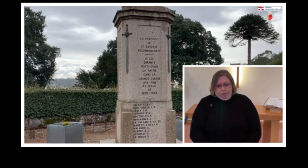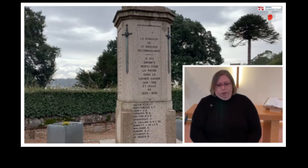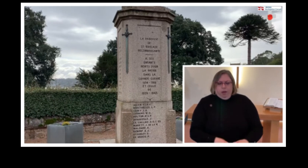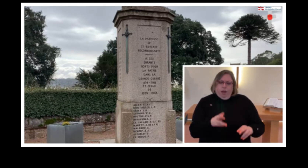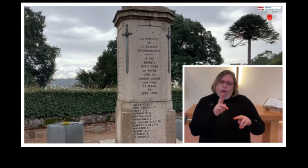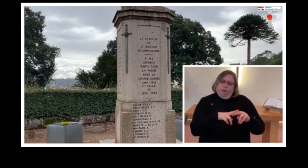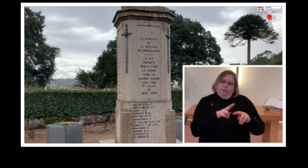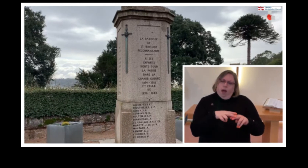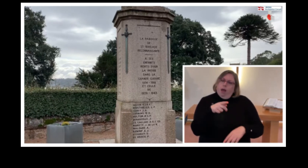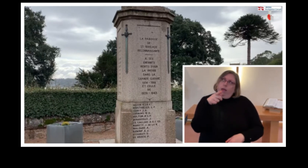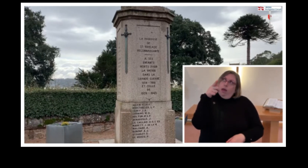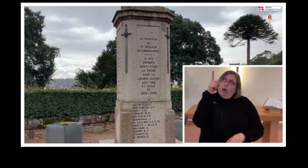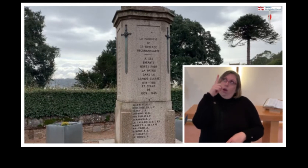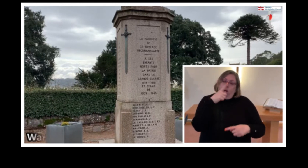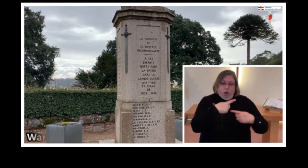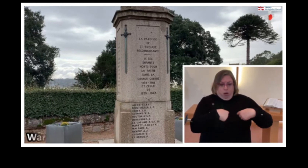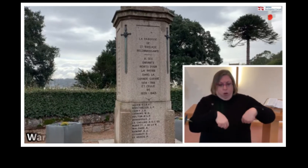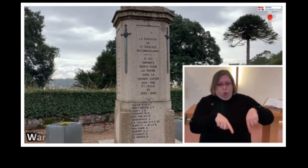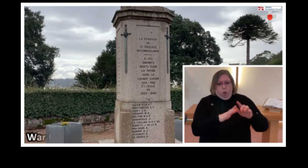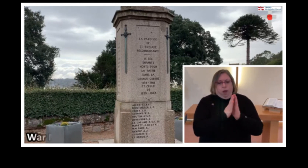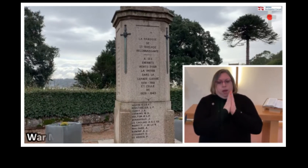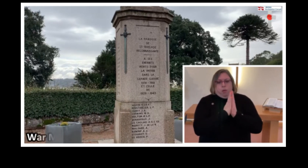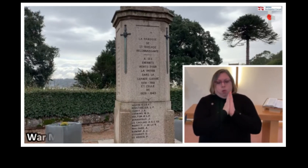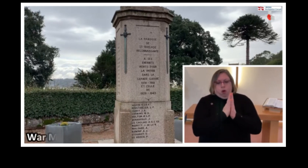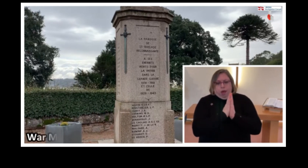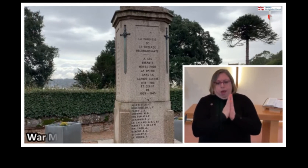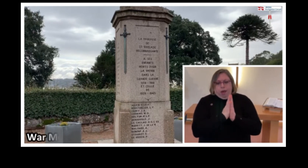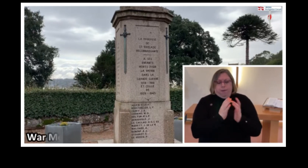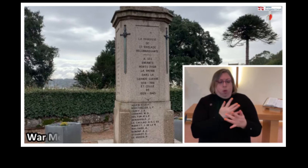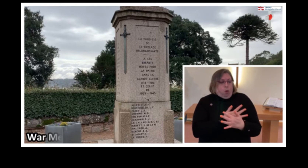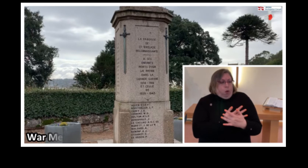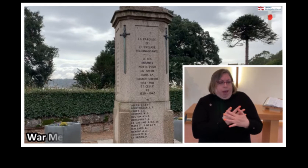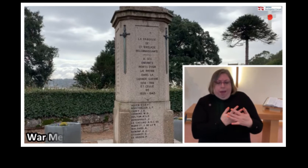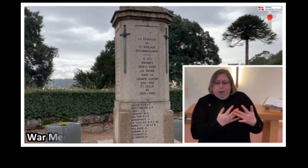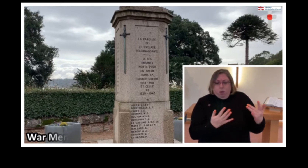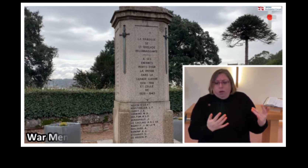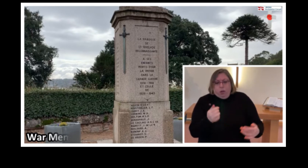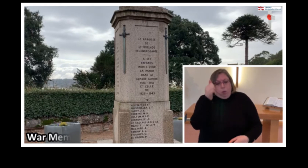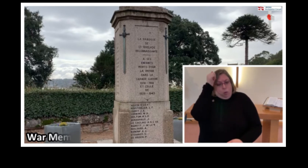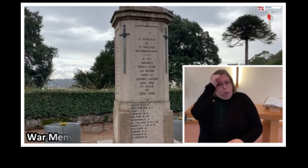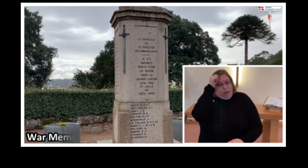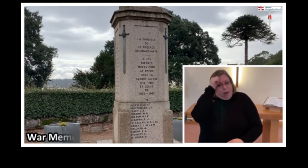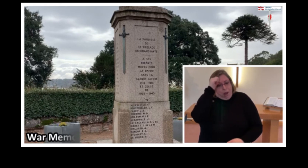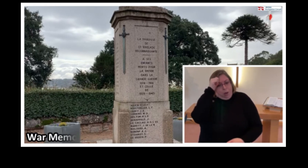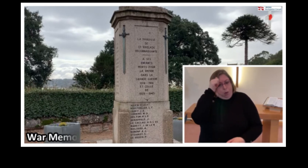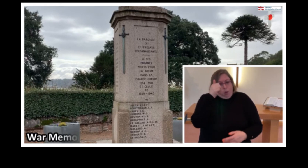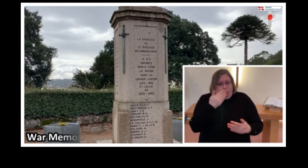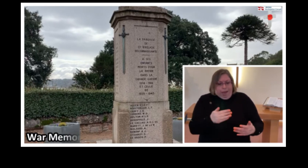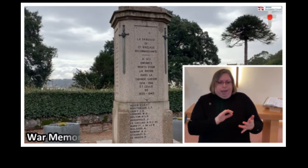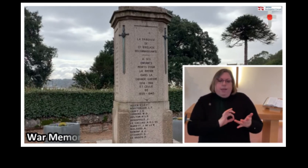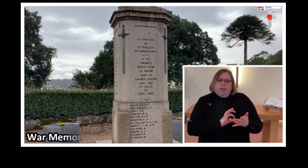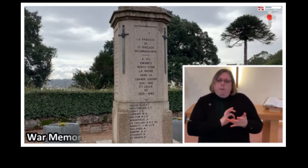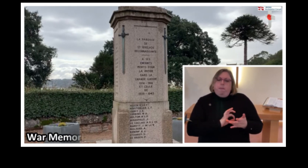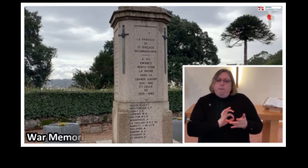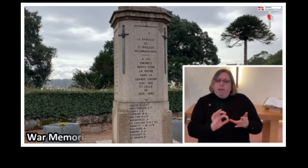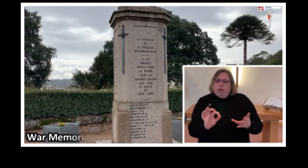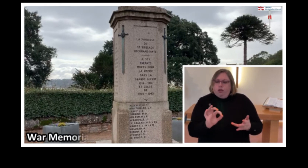Father, we pray for any we know for whom today is a day of special remembering.